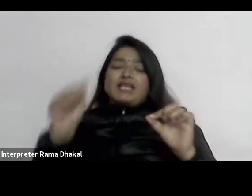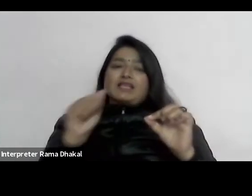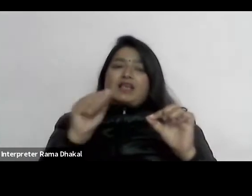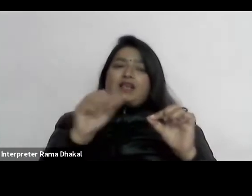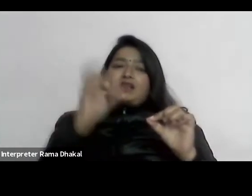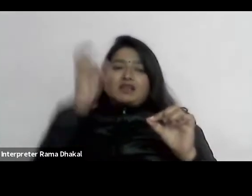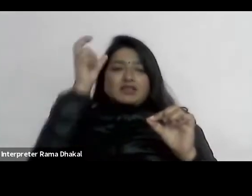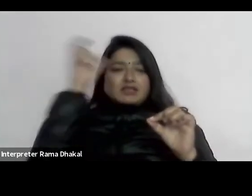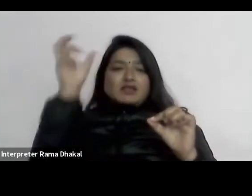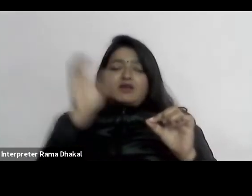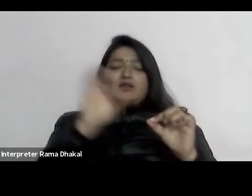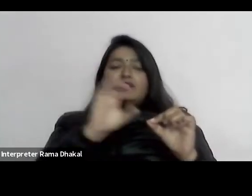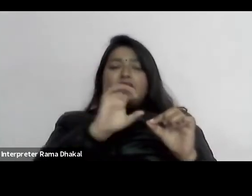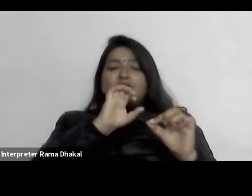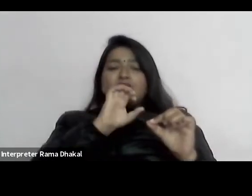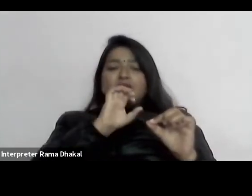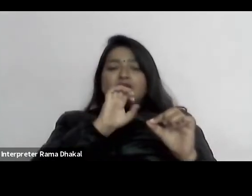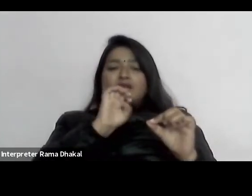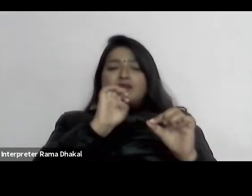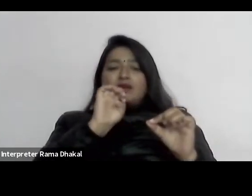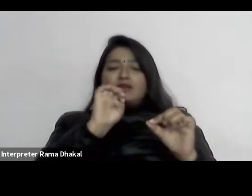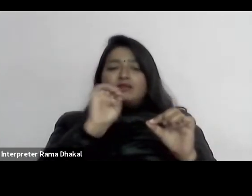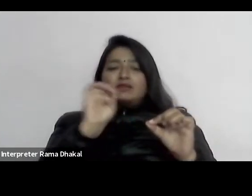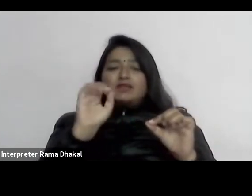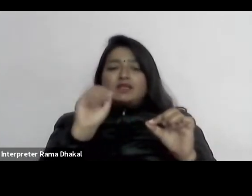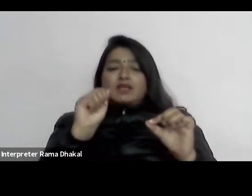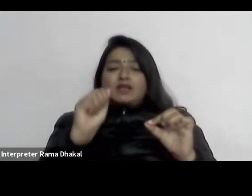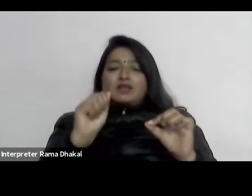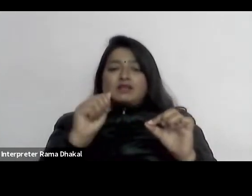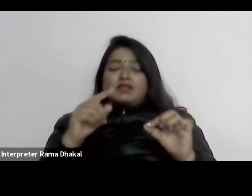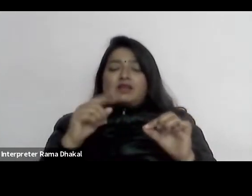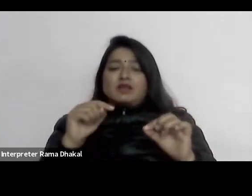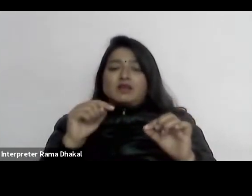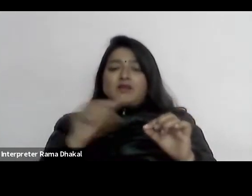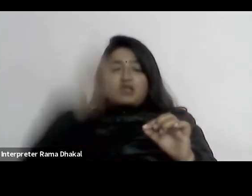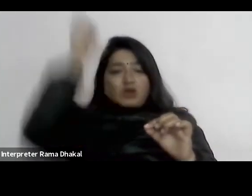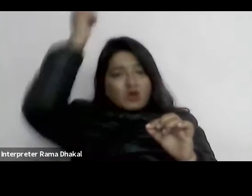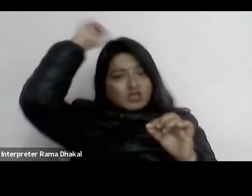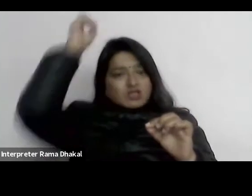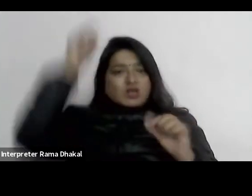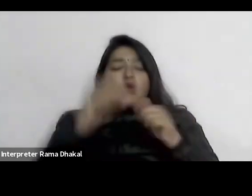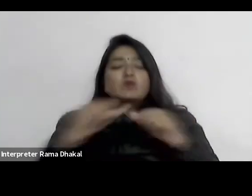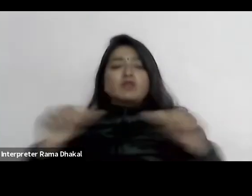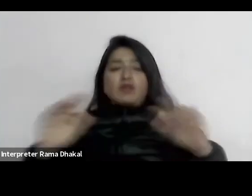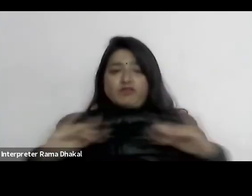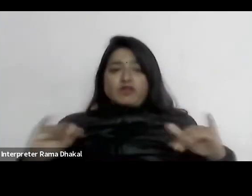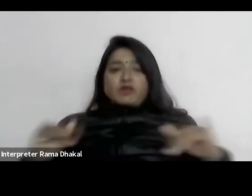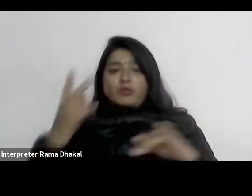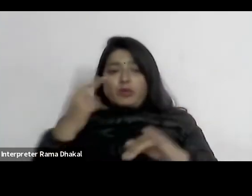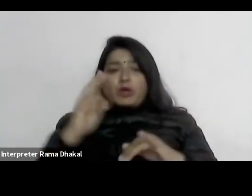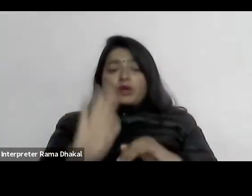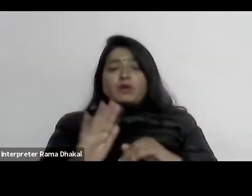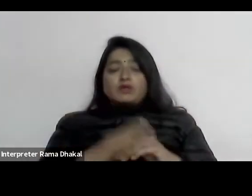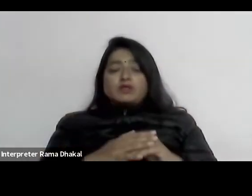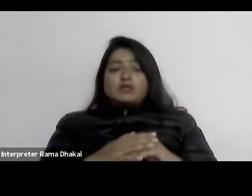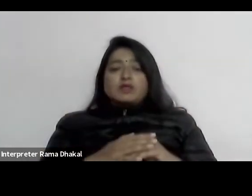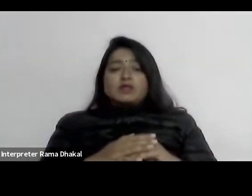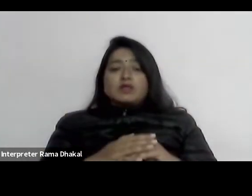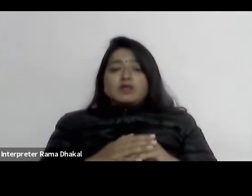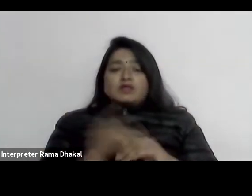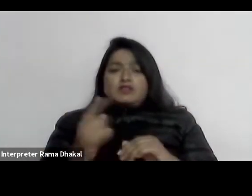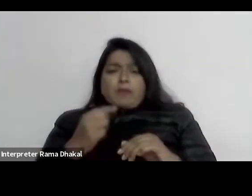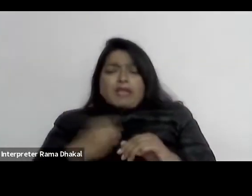forcing us to eliminate the whole part of our history and our culture. So it's based on a moral